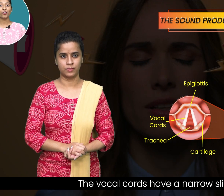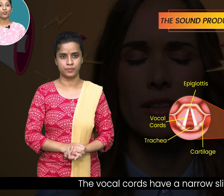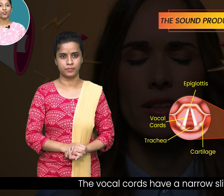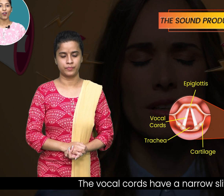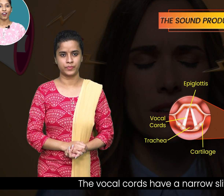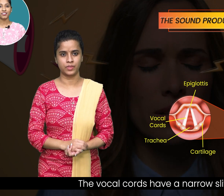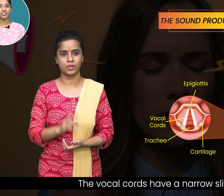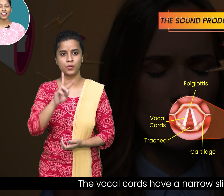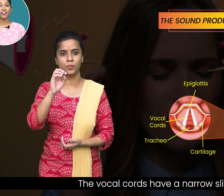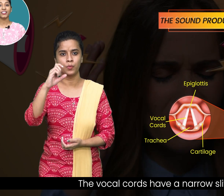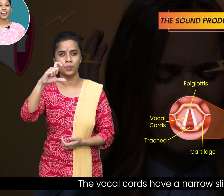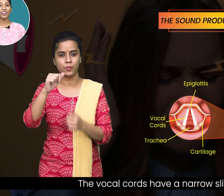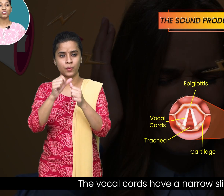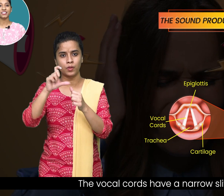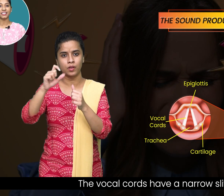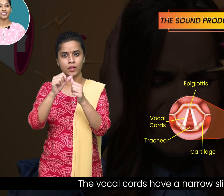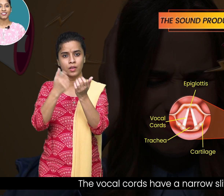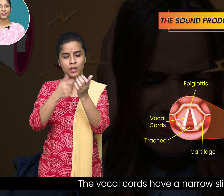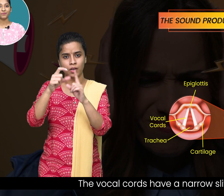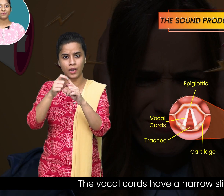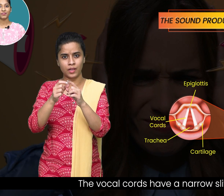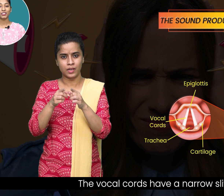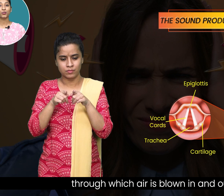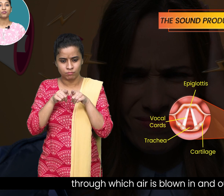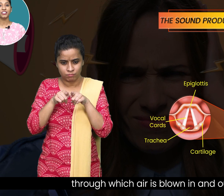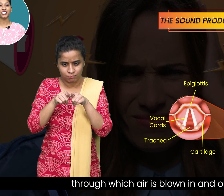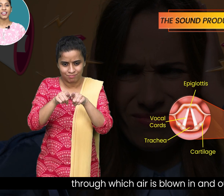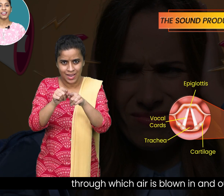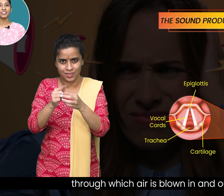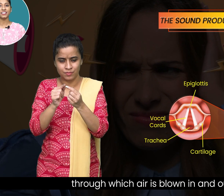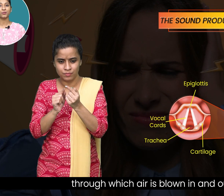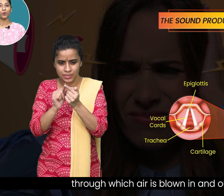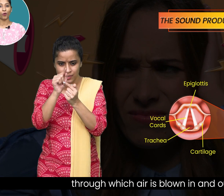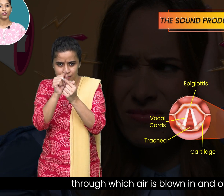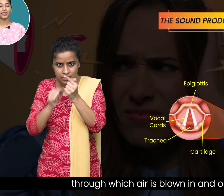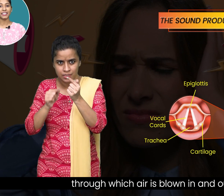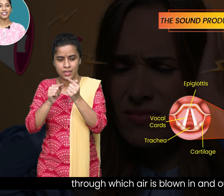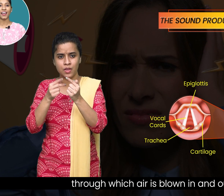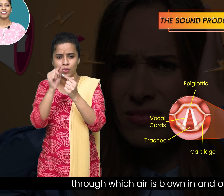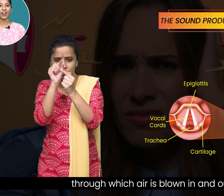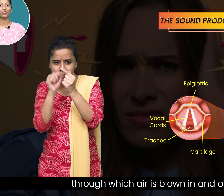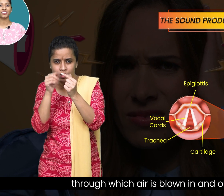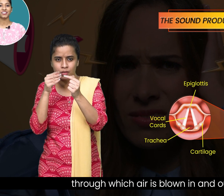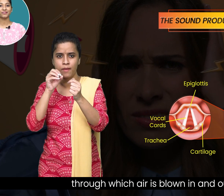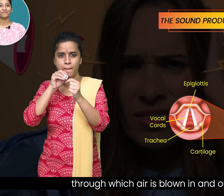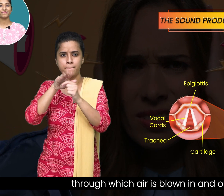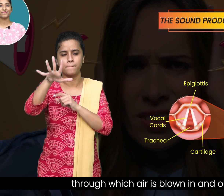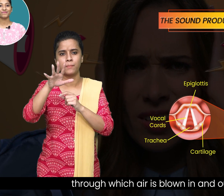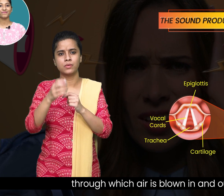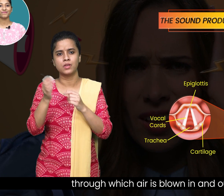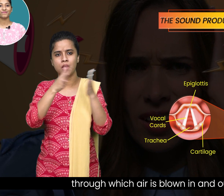The vocal cords have a narrow slit through which air is blown in and out.